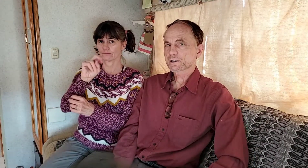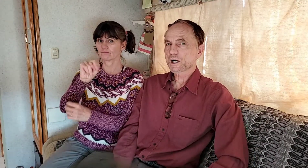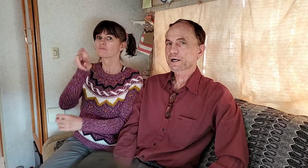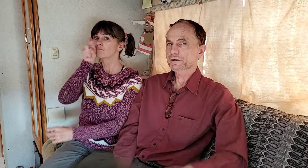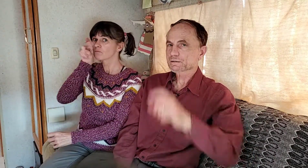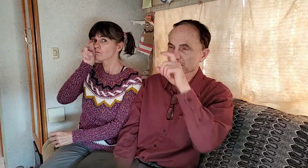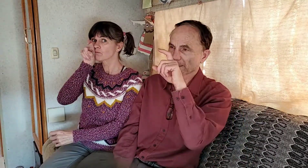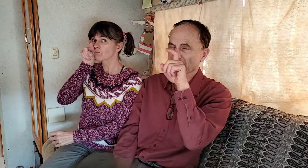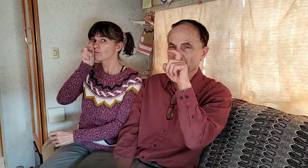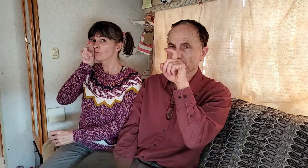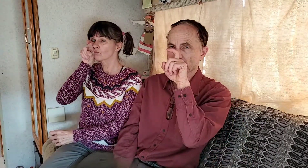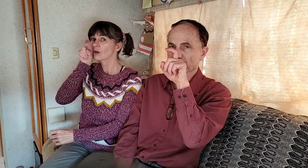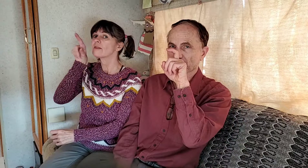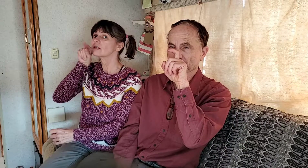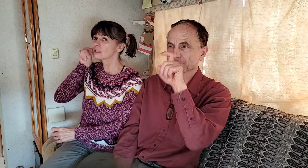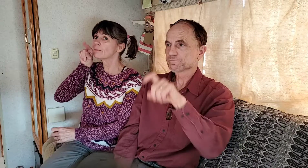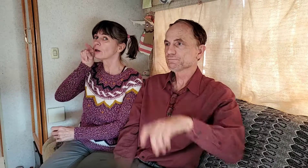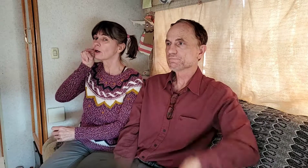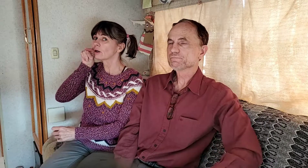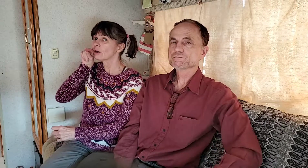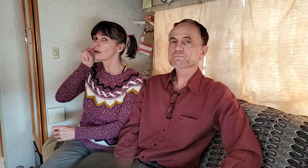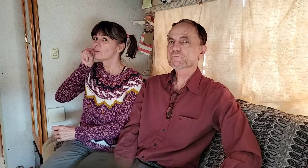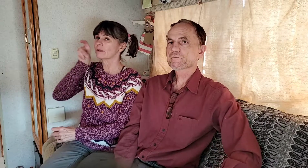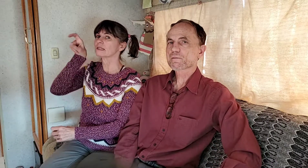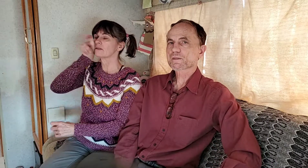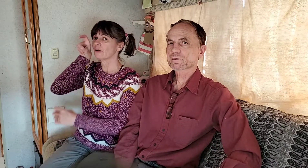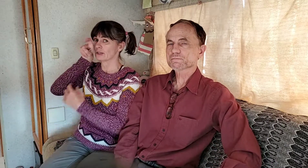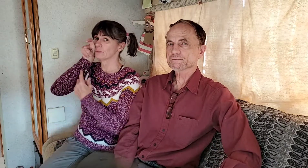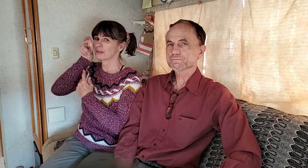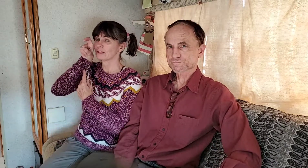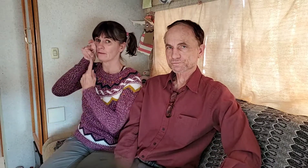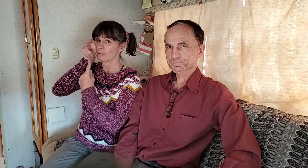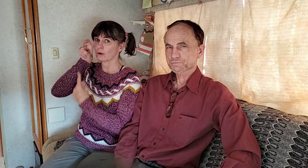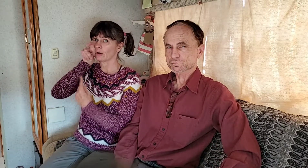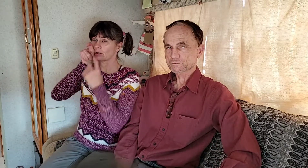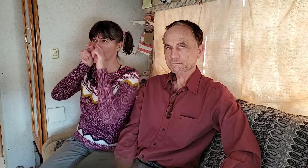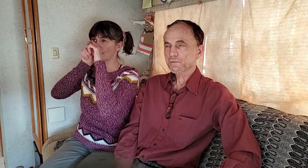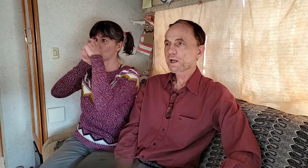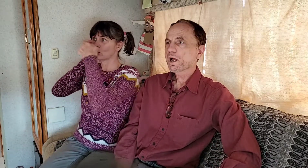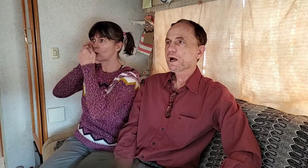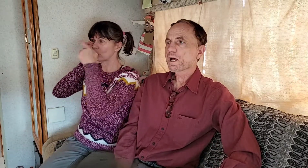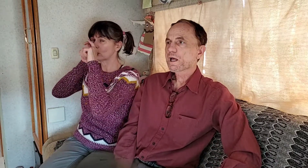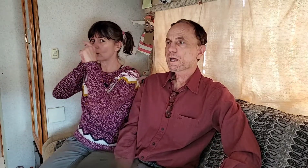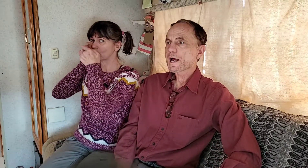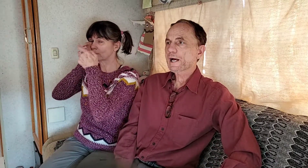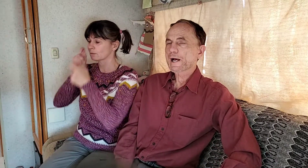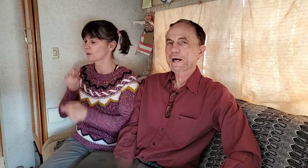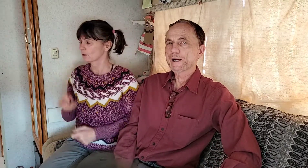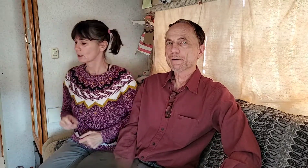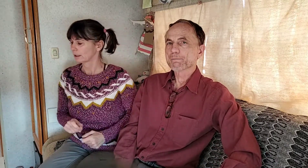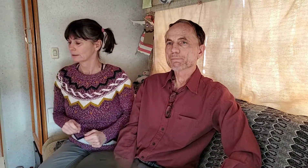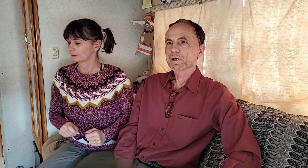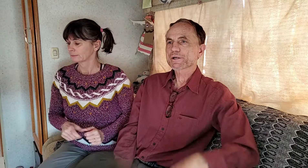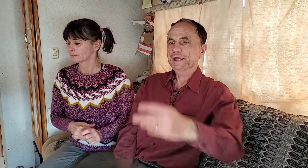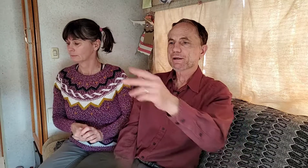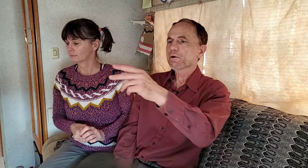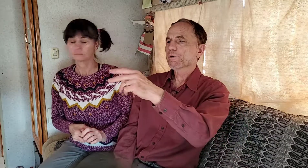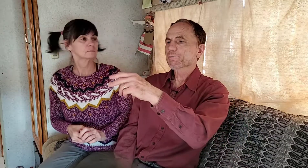hawk, that kind of bird here. This is a bird, but this is a very specific bird. It's got the hook nose. Okay. We're going